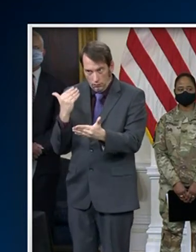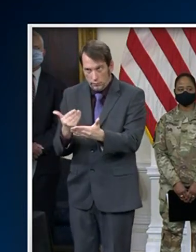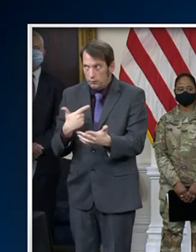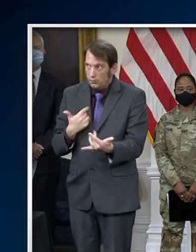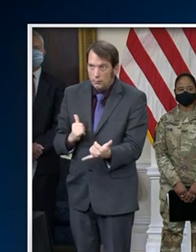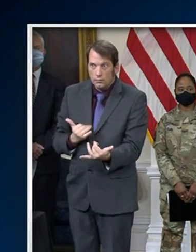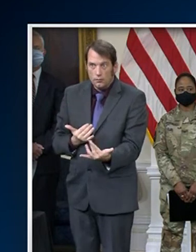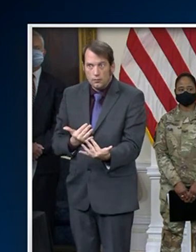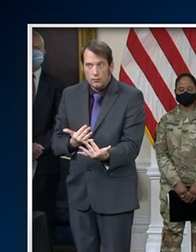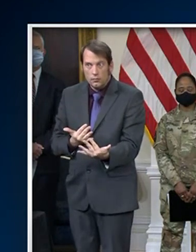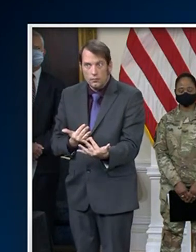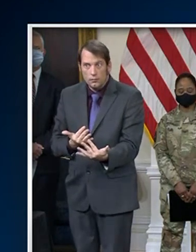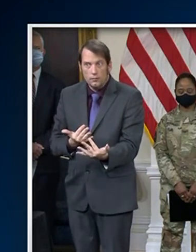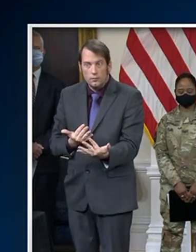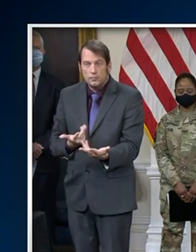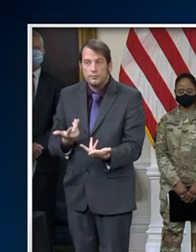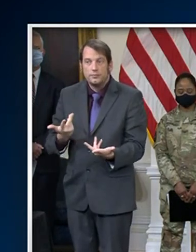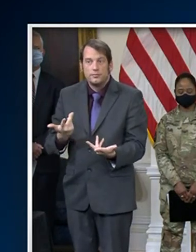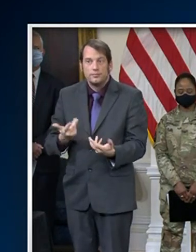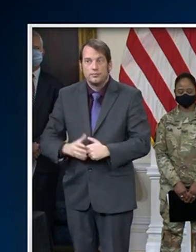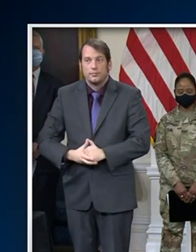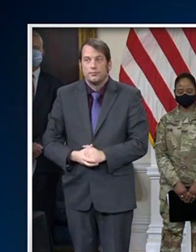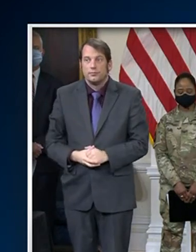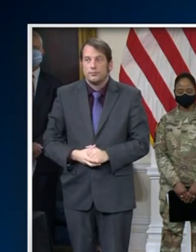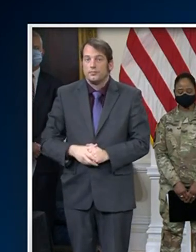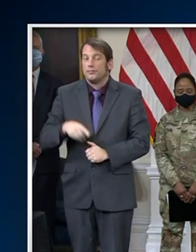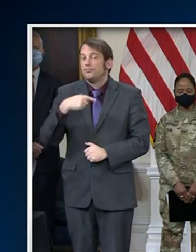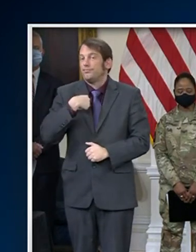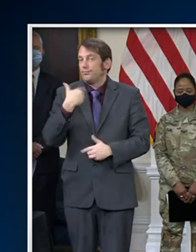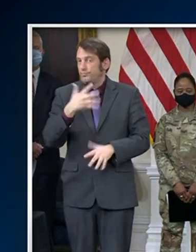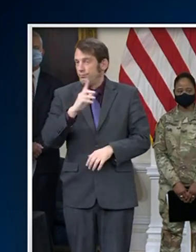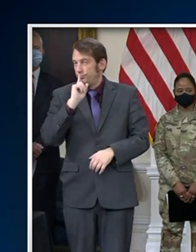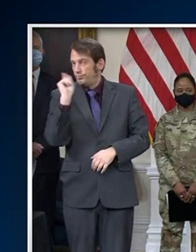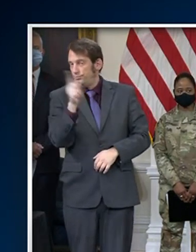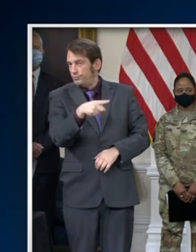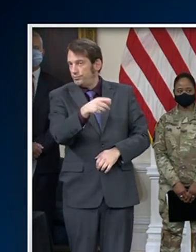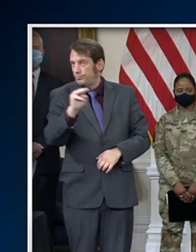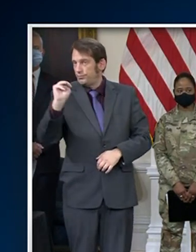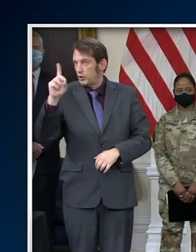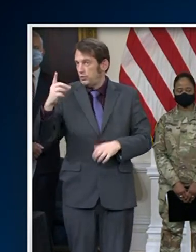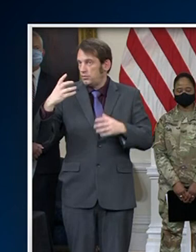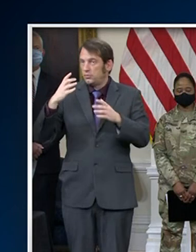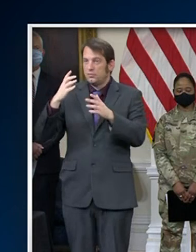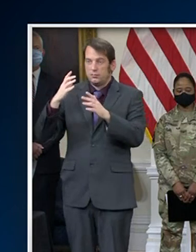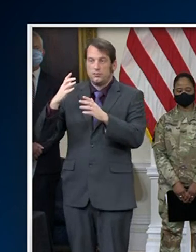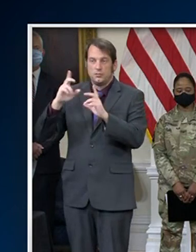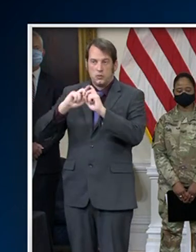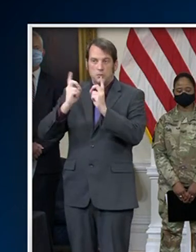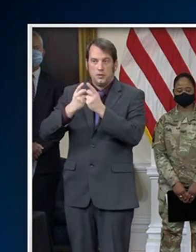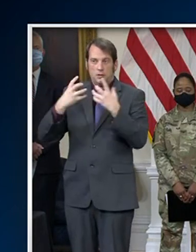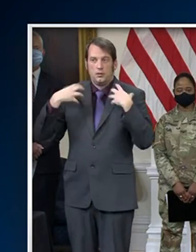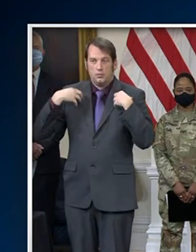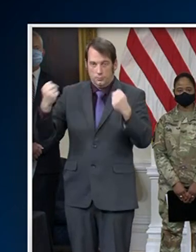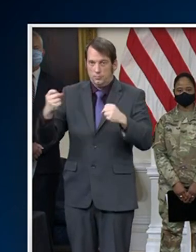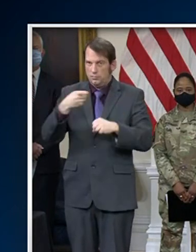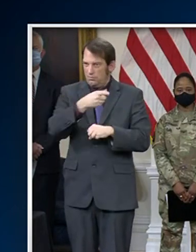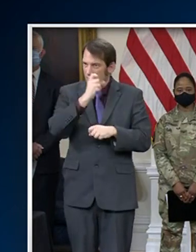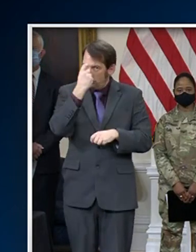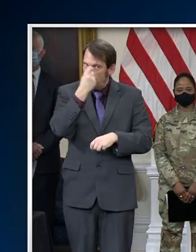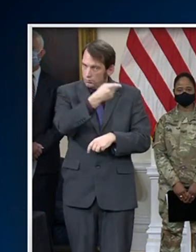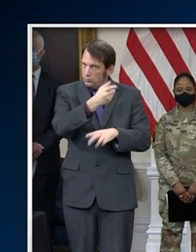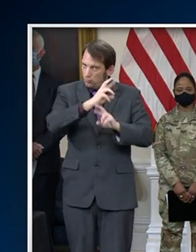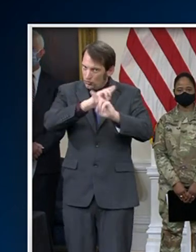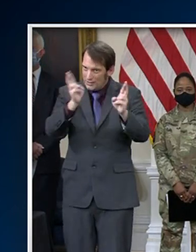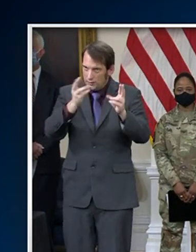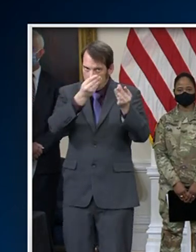I've now directed the Maryland Department of Health to provide county officials with 4-week allocation